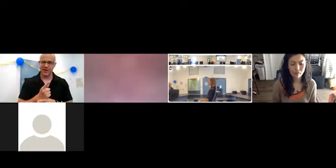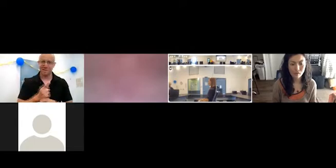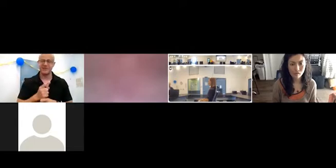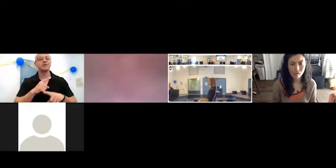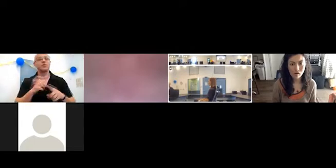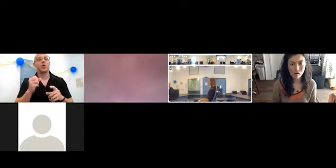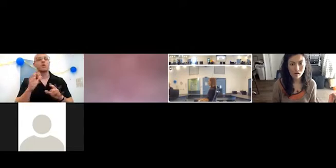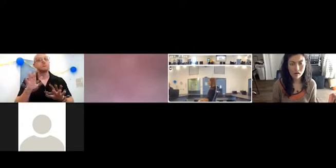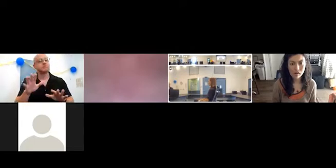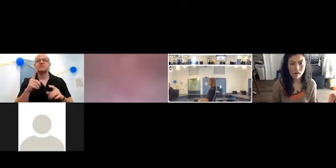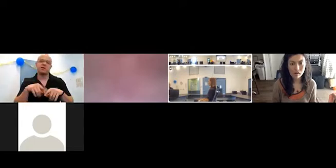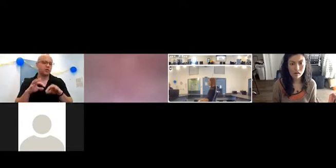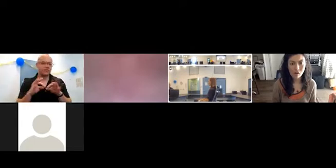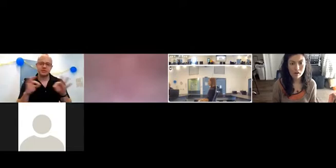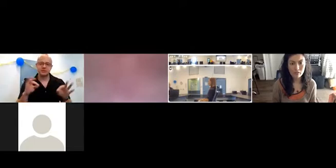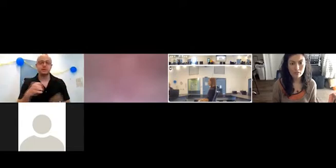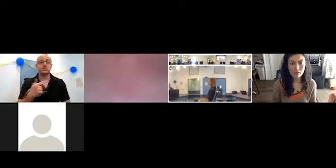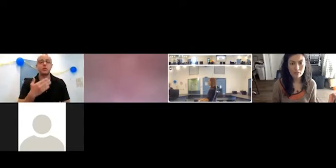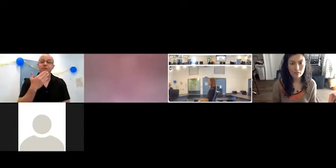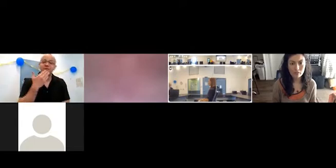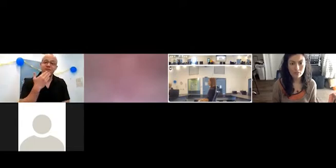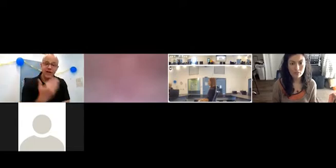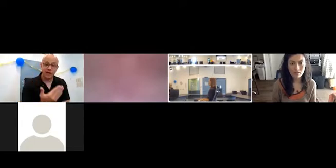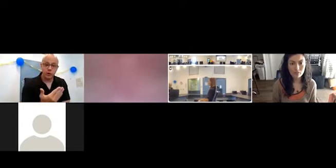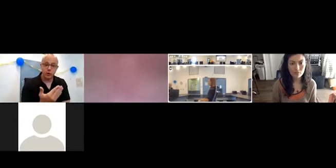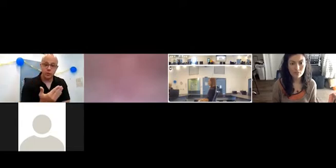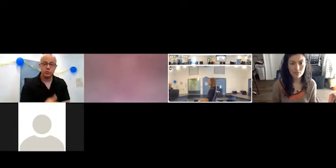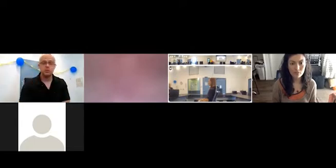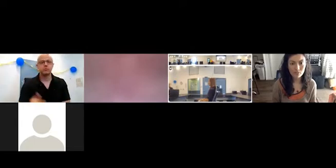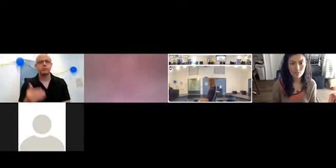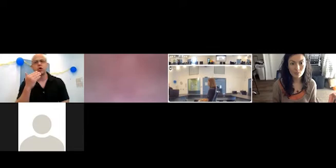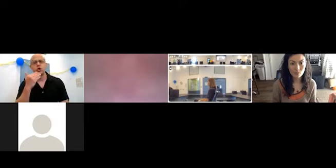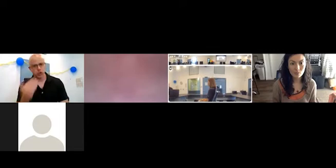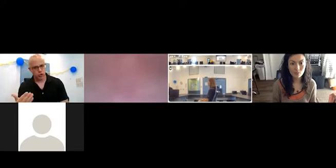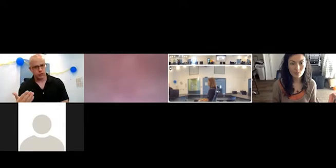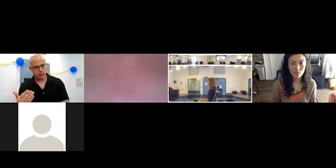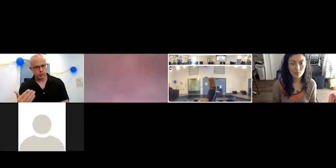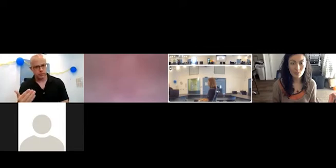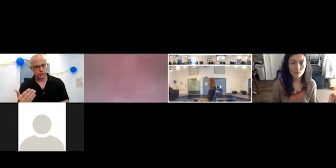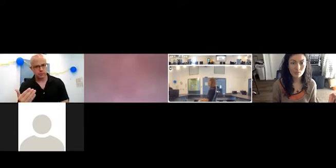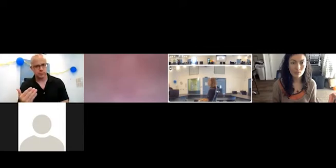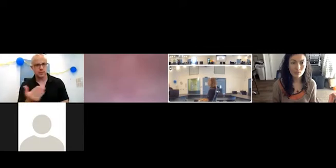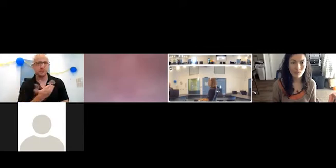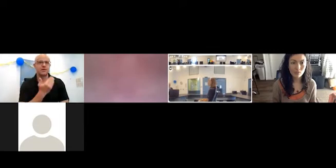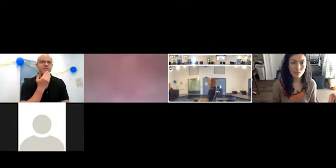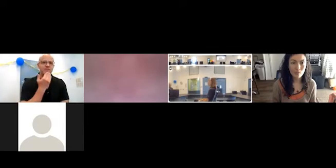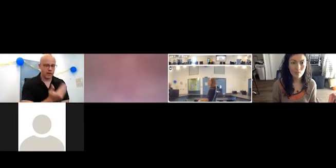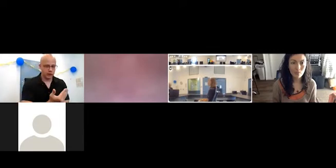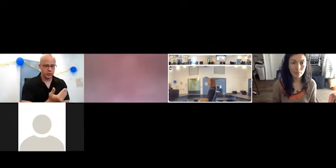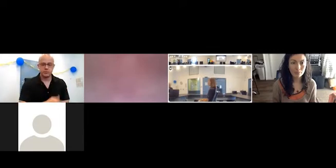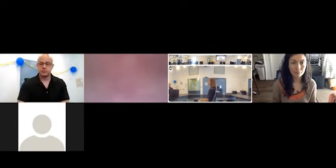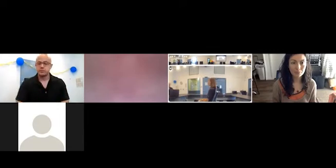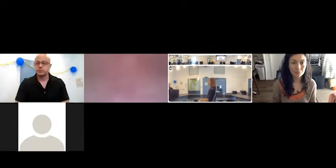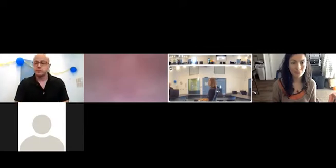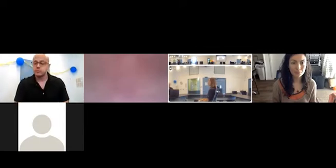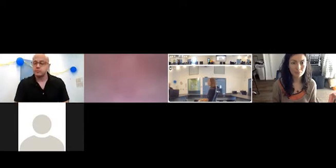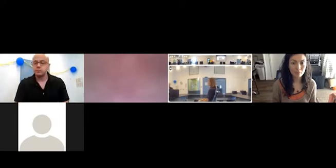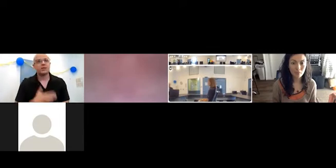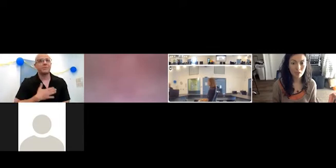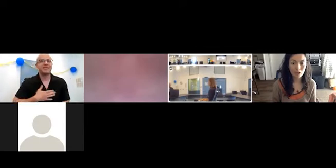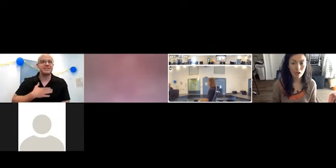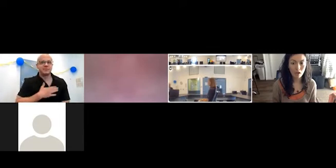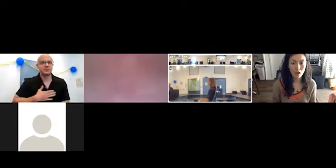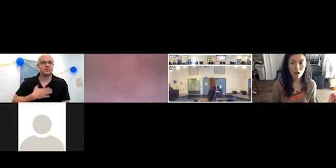wait, what? That doesn't sound right. So it just depends on the sentence. So thank you, good. Thank